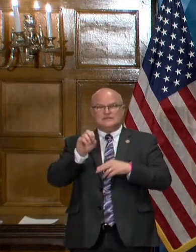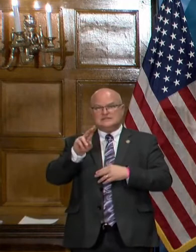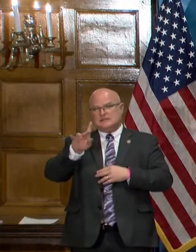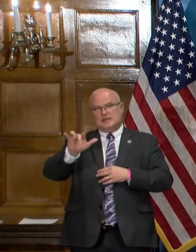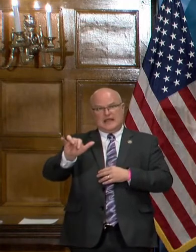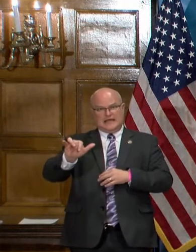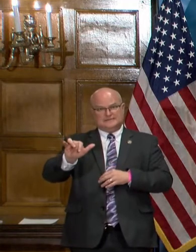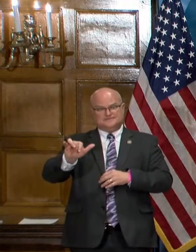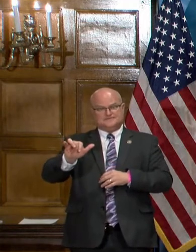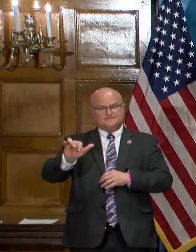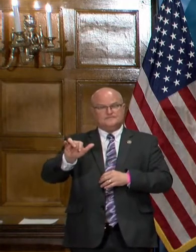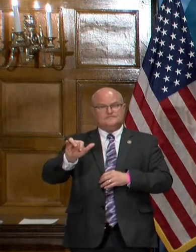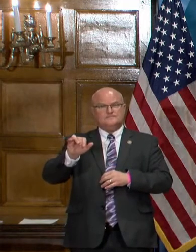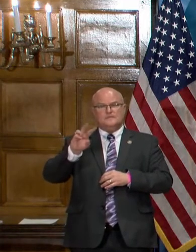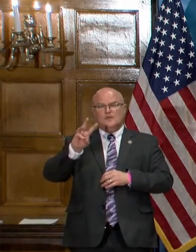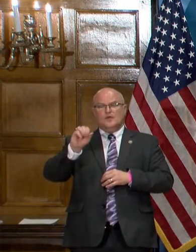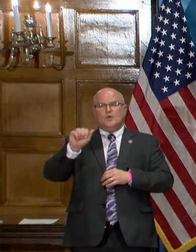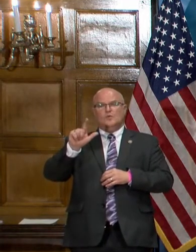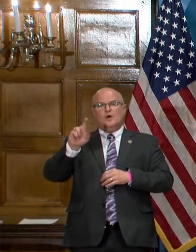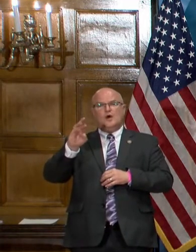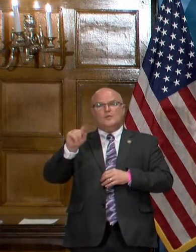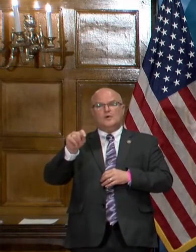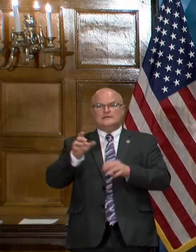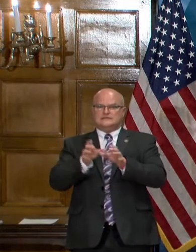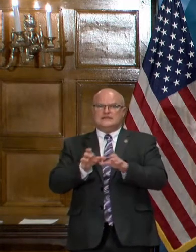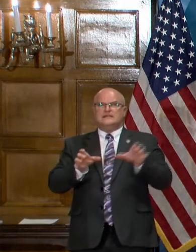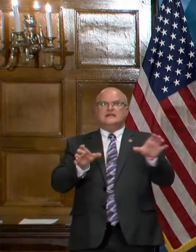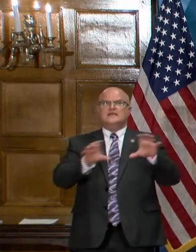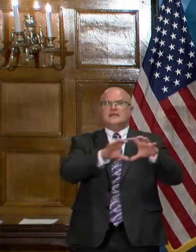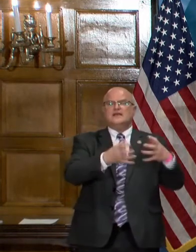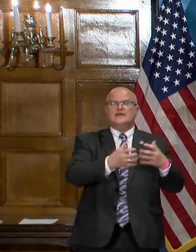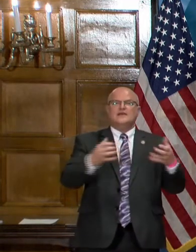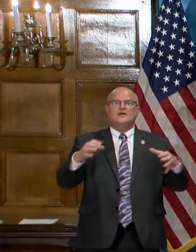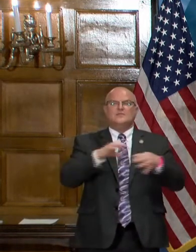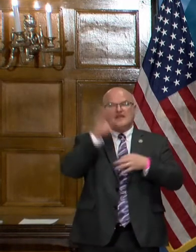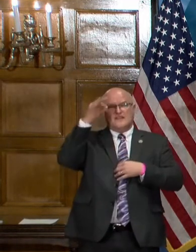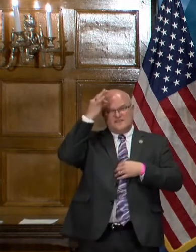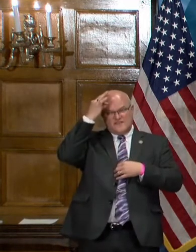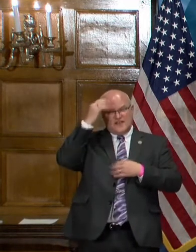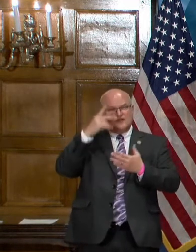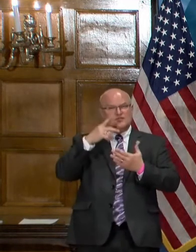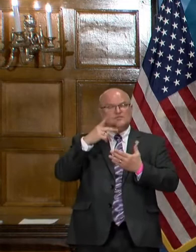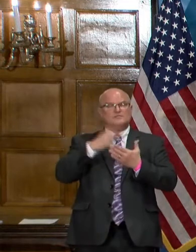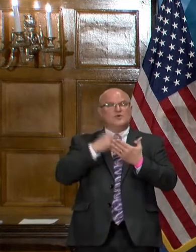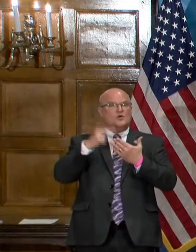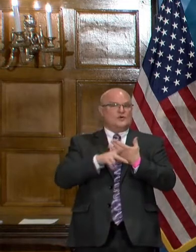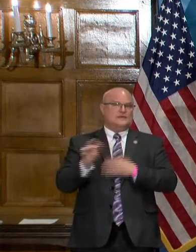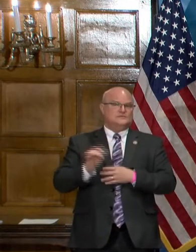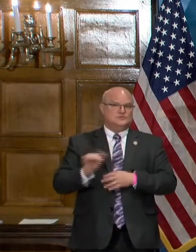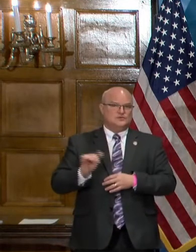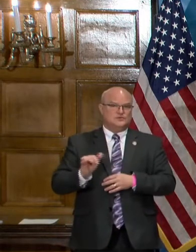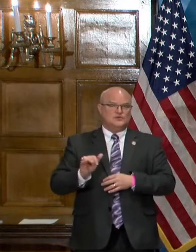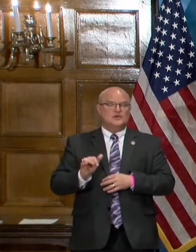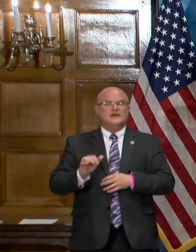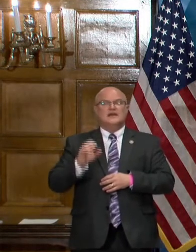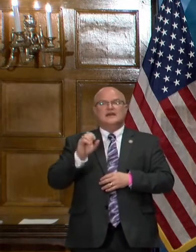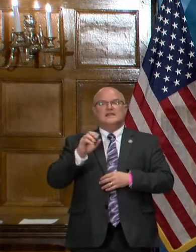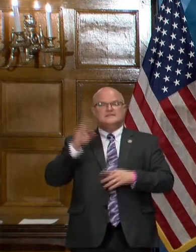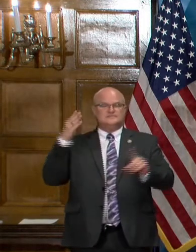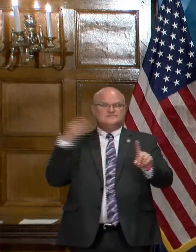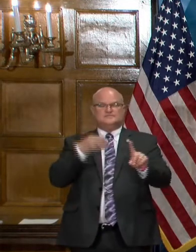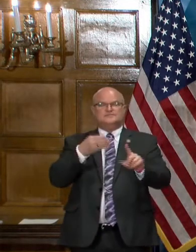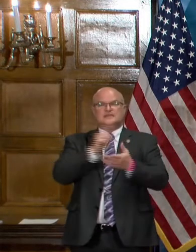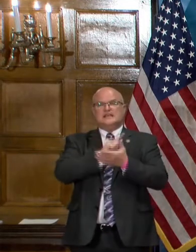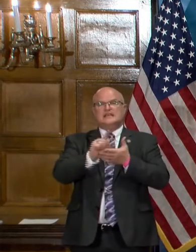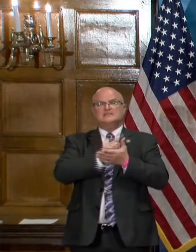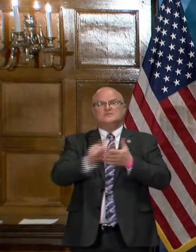there. Walmart's in a separate category because they're part of the federal pharmacy program. They get their supply directly